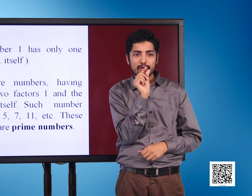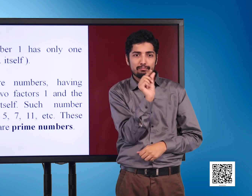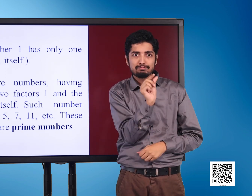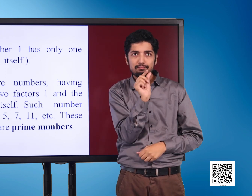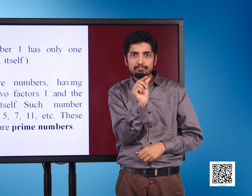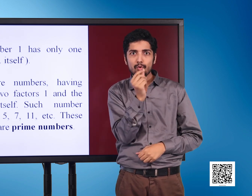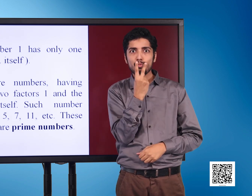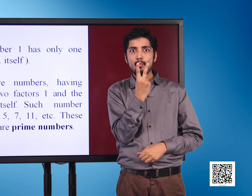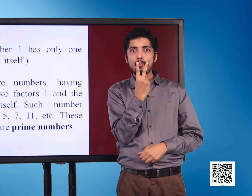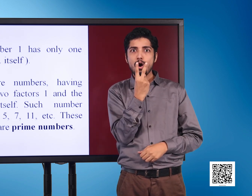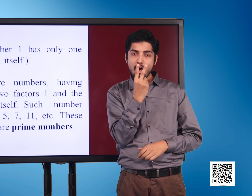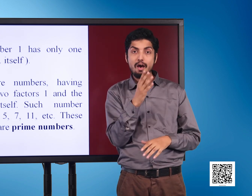itself.